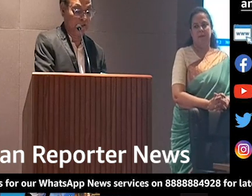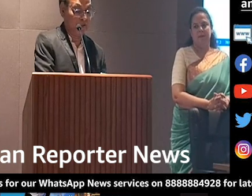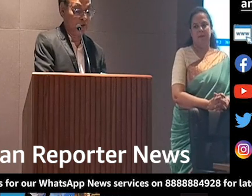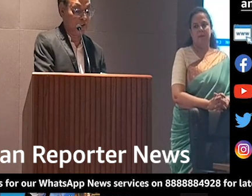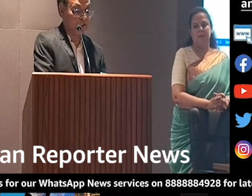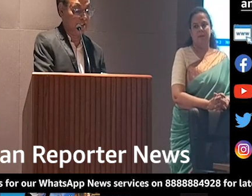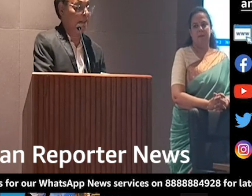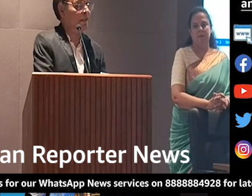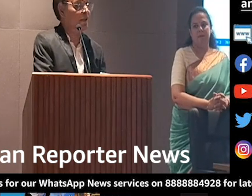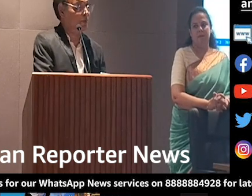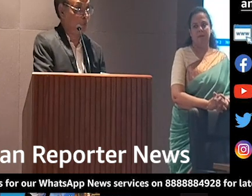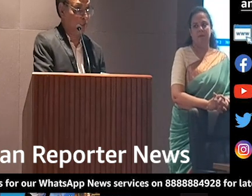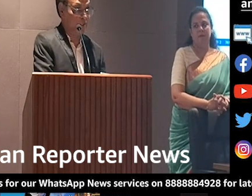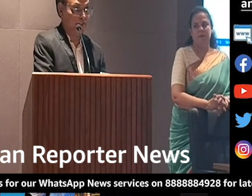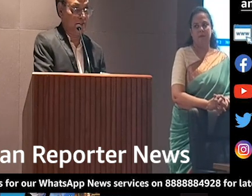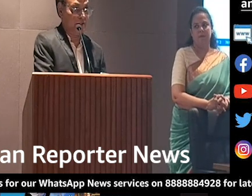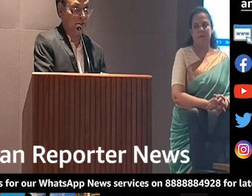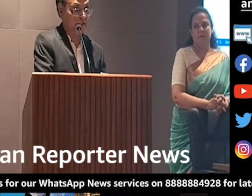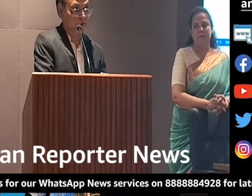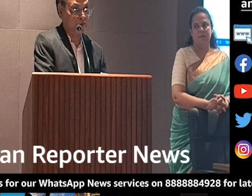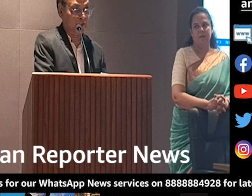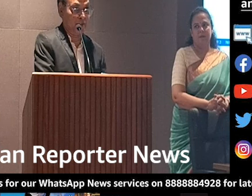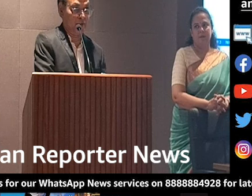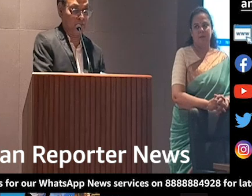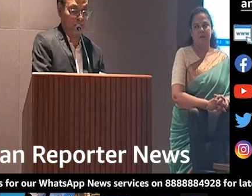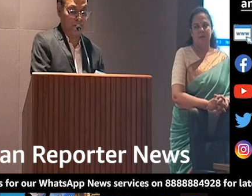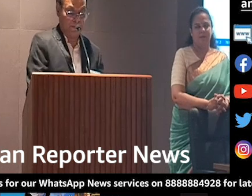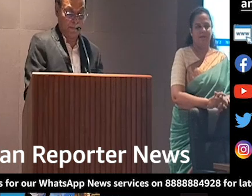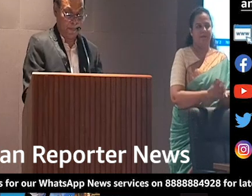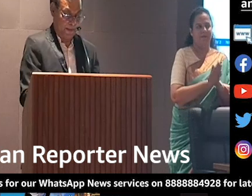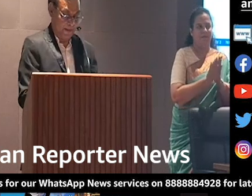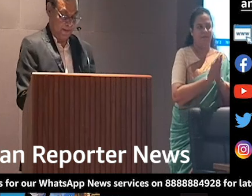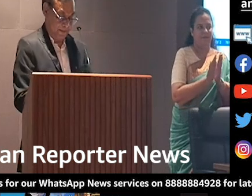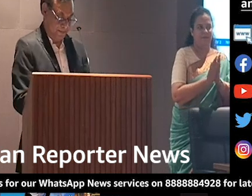journey for the next 2 days. Thank you so much.